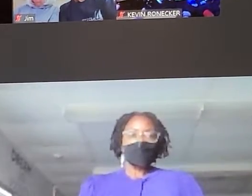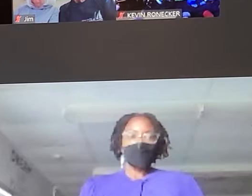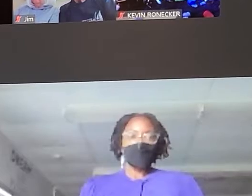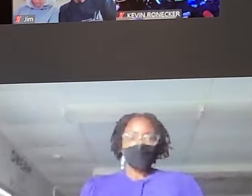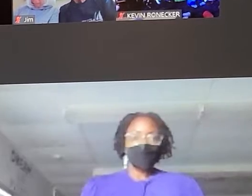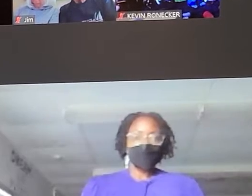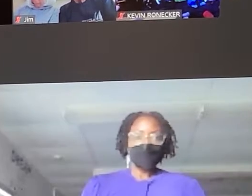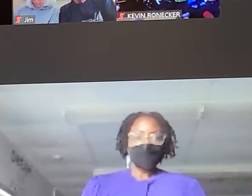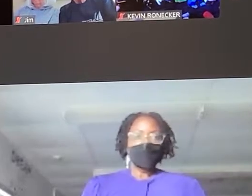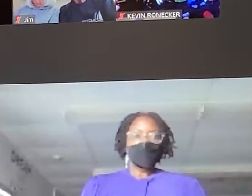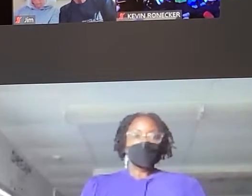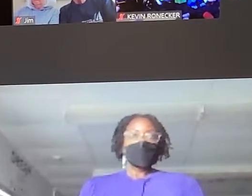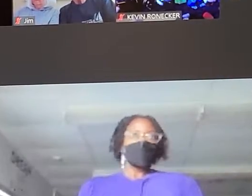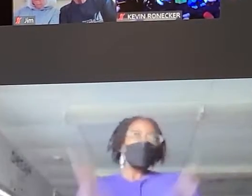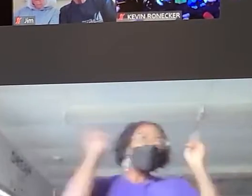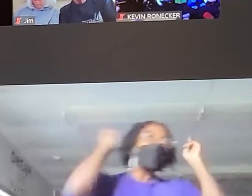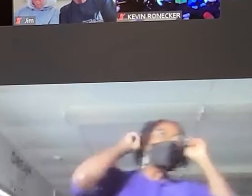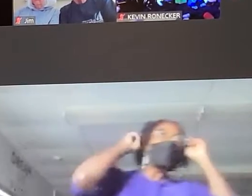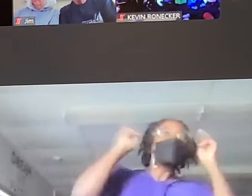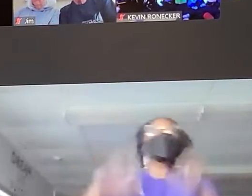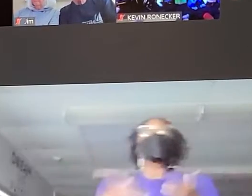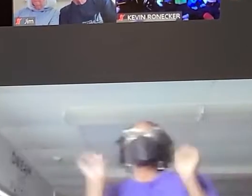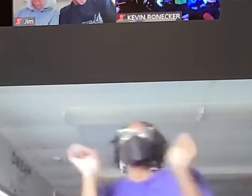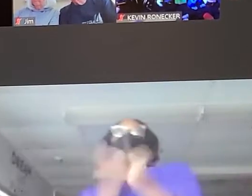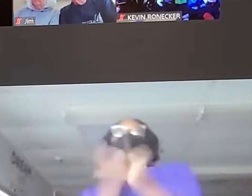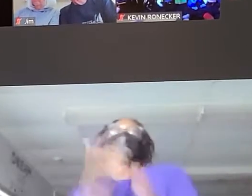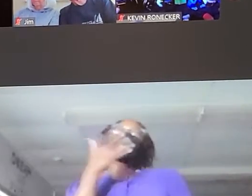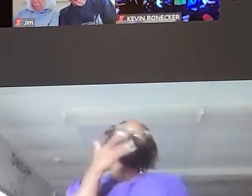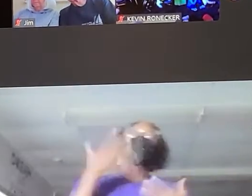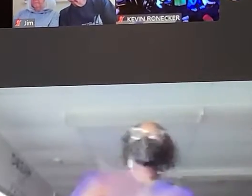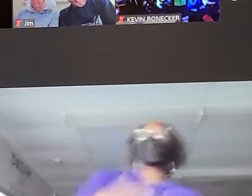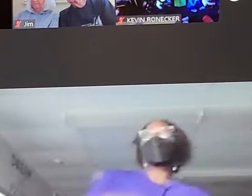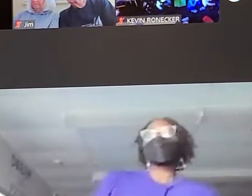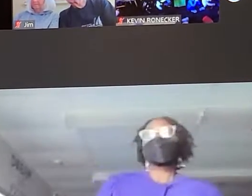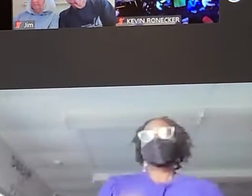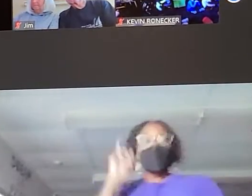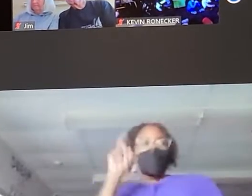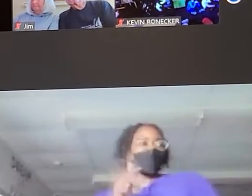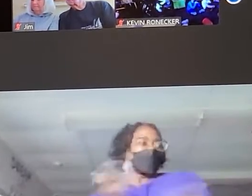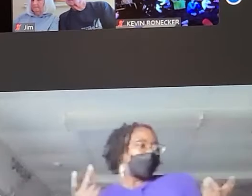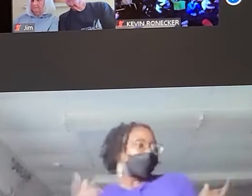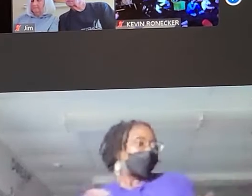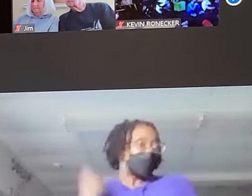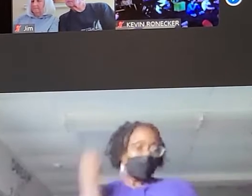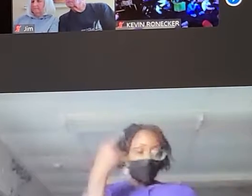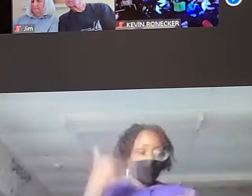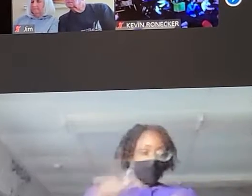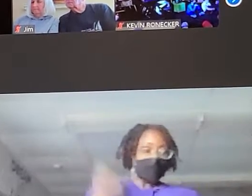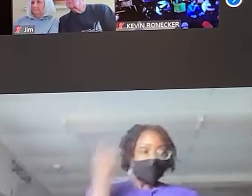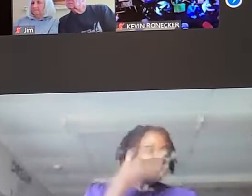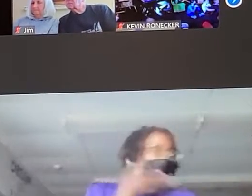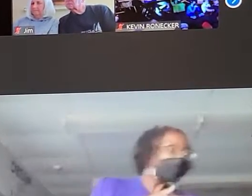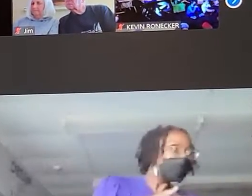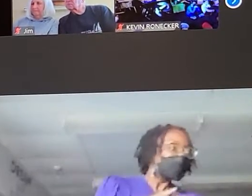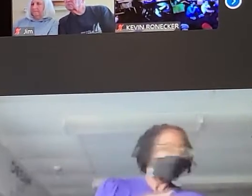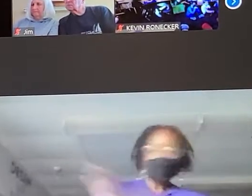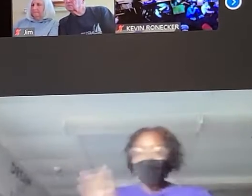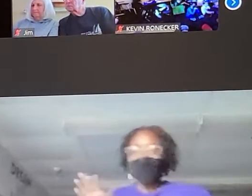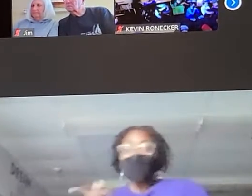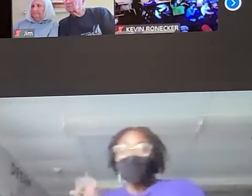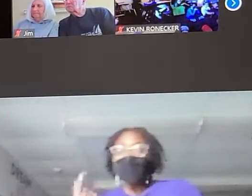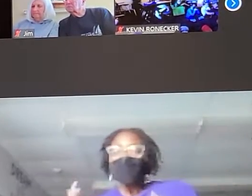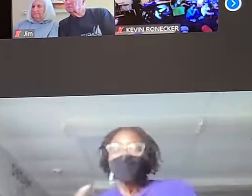I tried on my implants with all my favorite outfits. Do I still have cute RF Lucy and Buster? Buster with me from my head to toes,